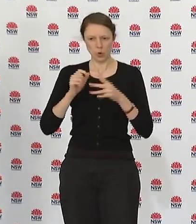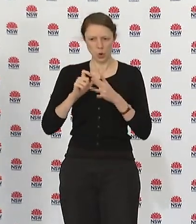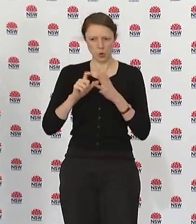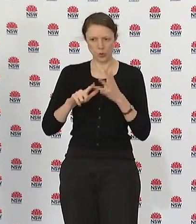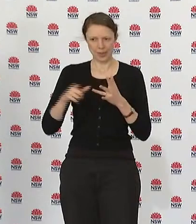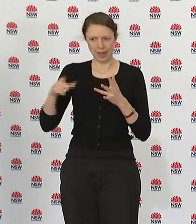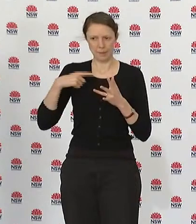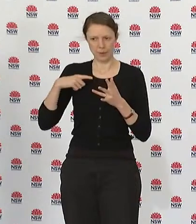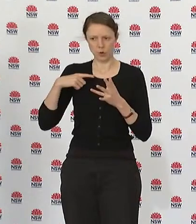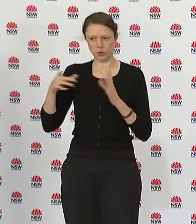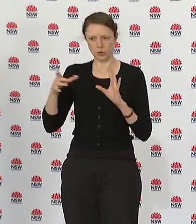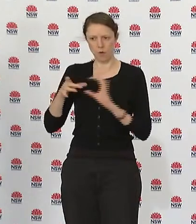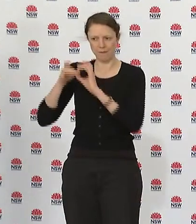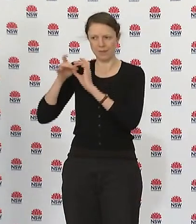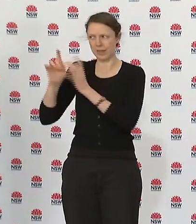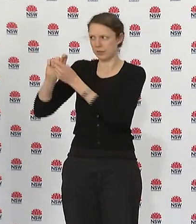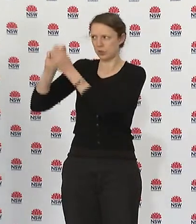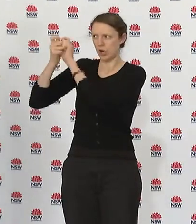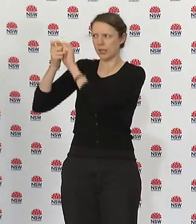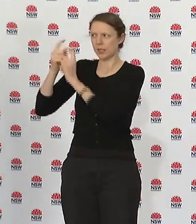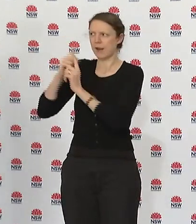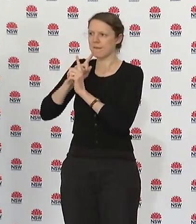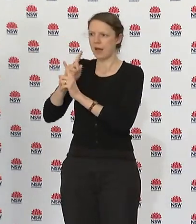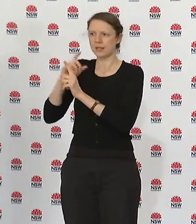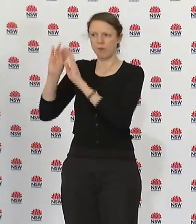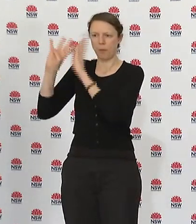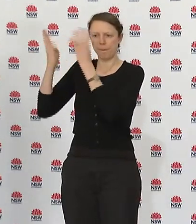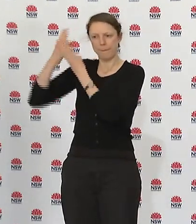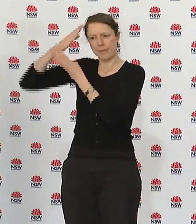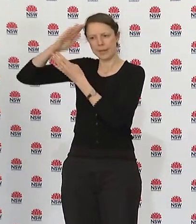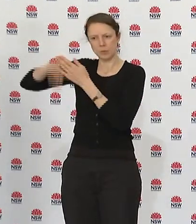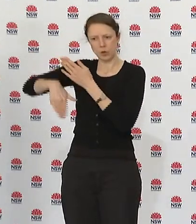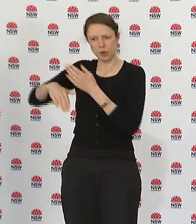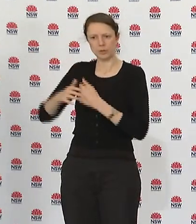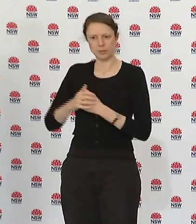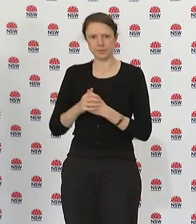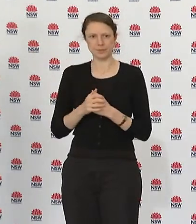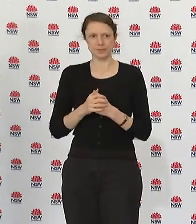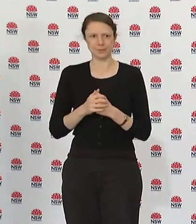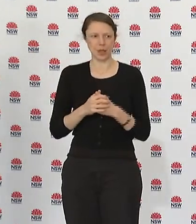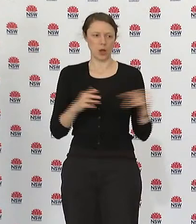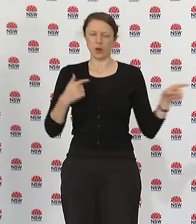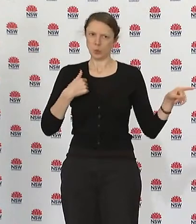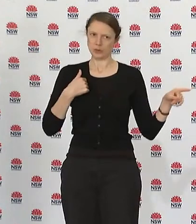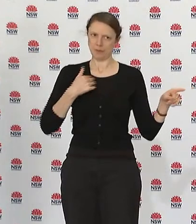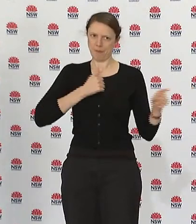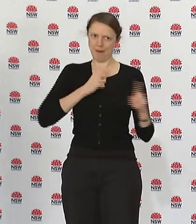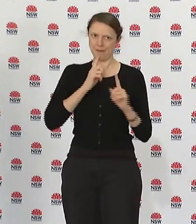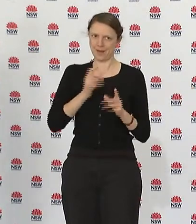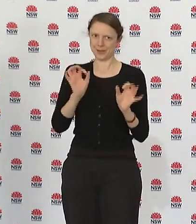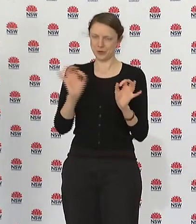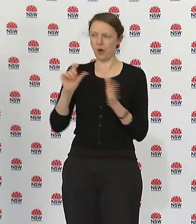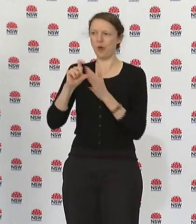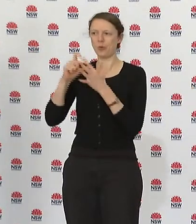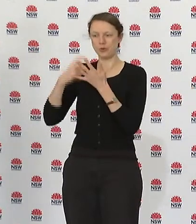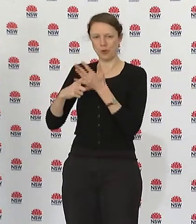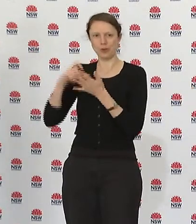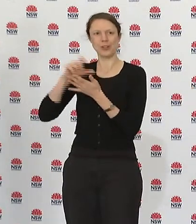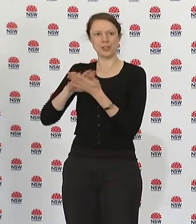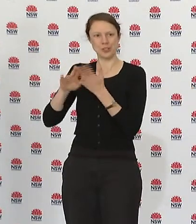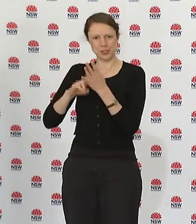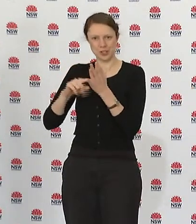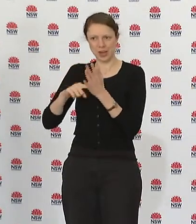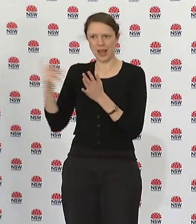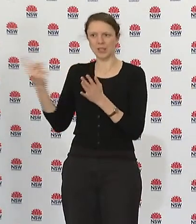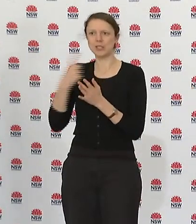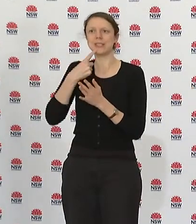not doing the extended... No, can I say Dr. Chant presented that advice. It wasn't myself. It was actually Dr. Chant that presented that advice from a health perspective,